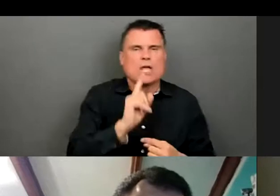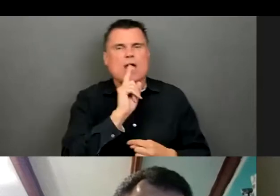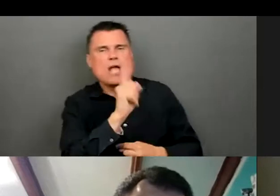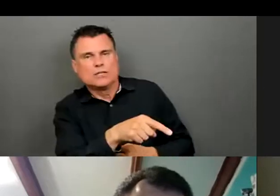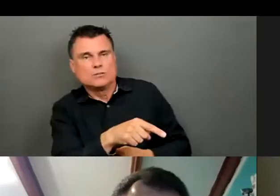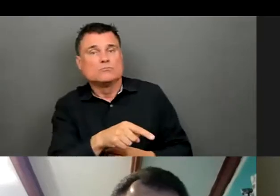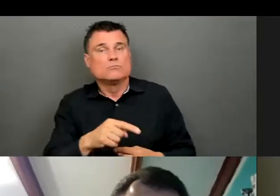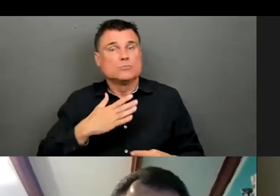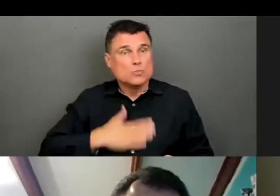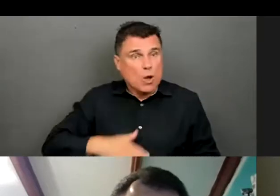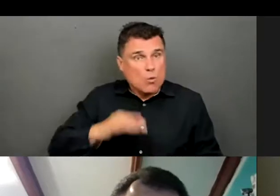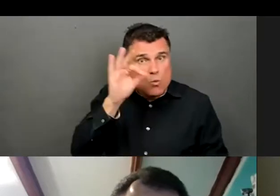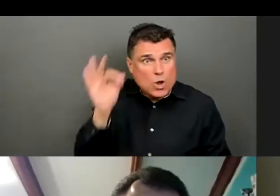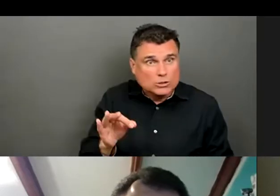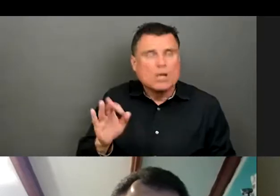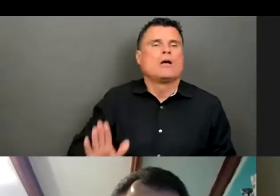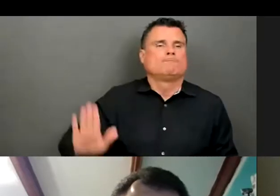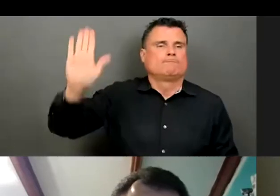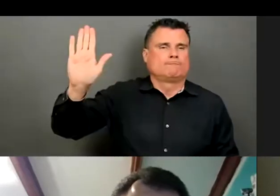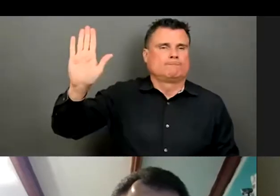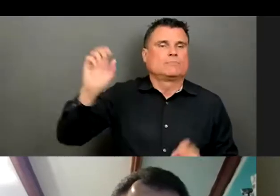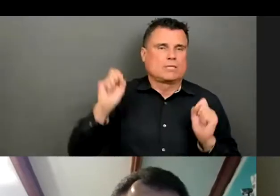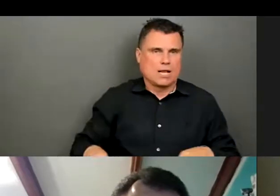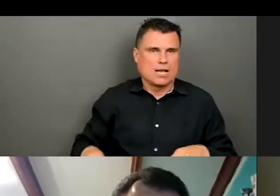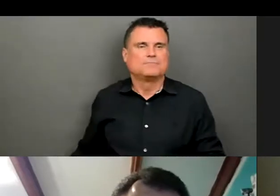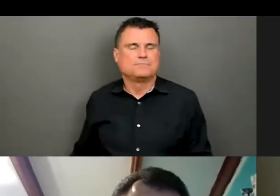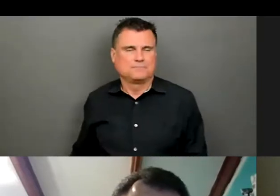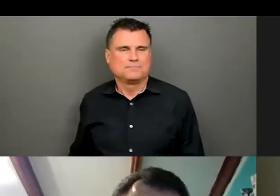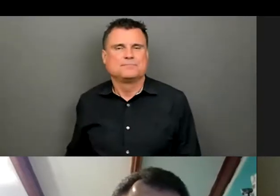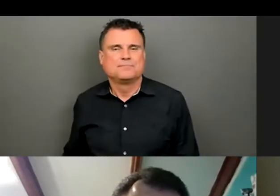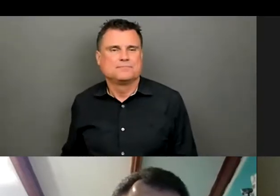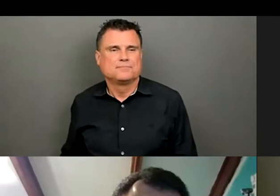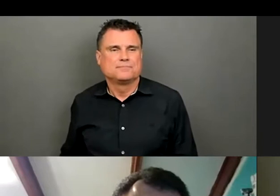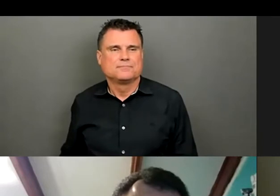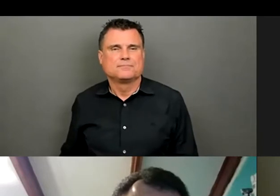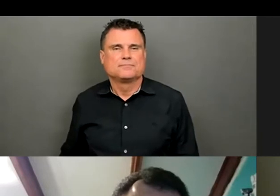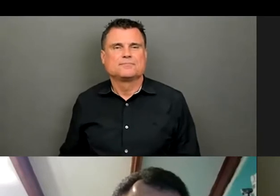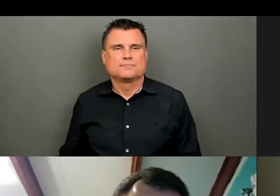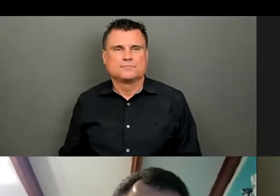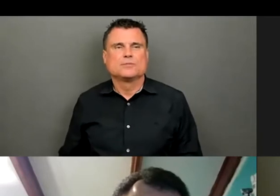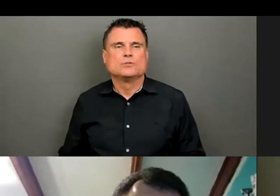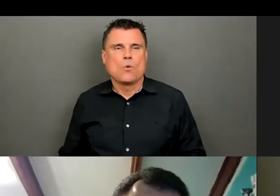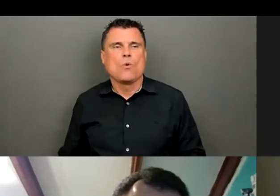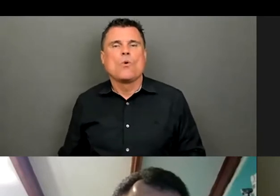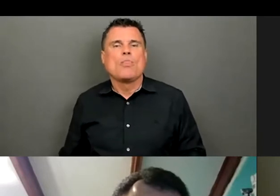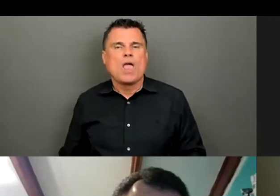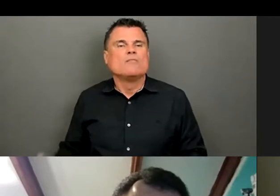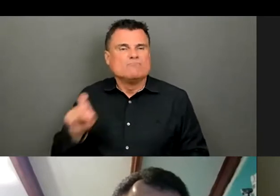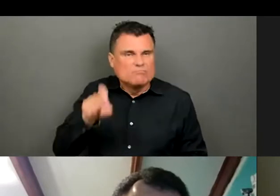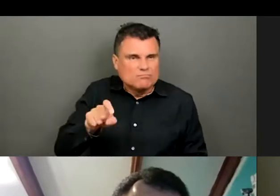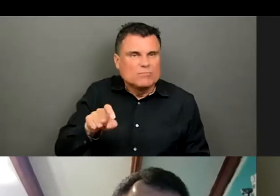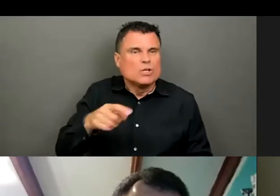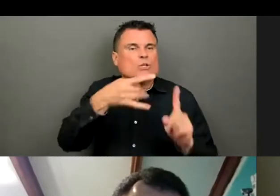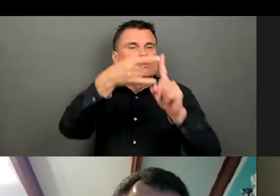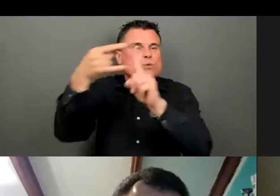hand facility in the Zoom platform, and Joanna will be able to identify you and